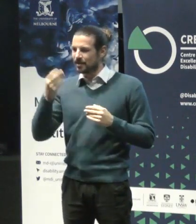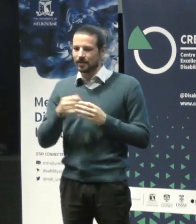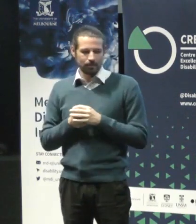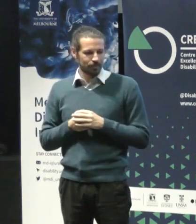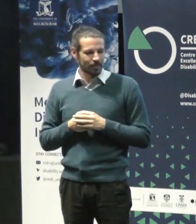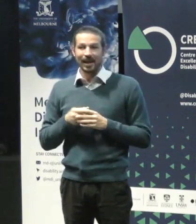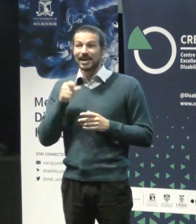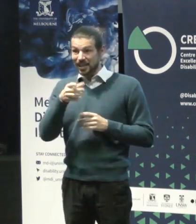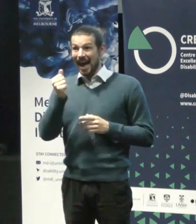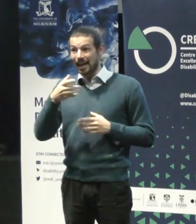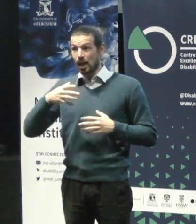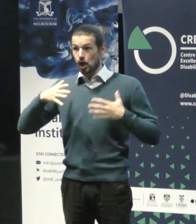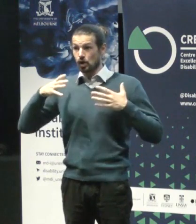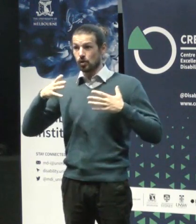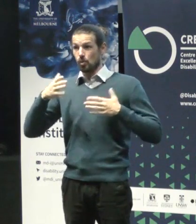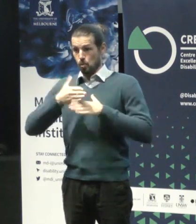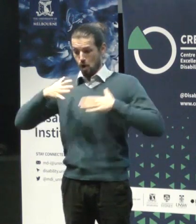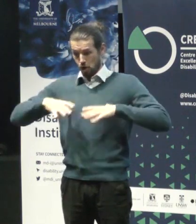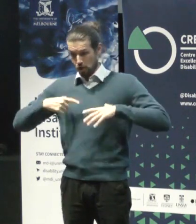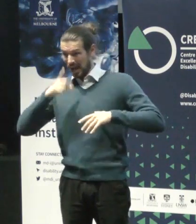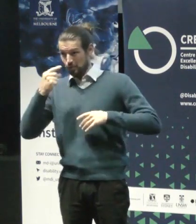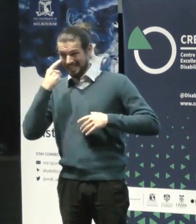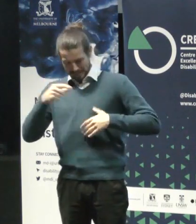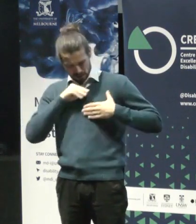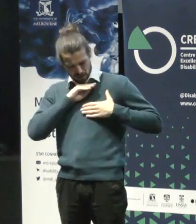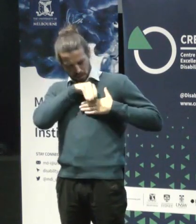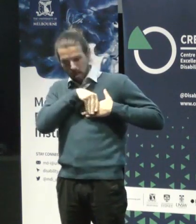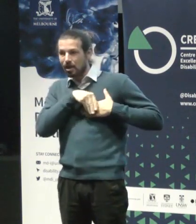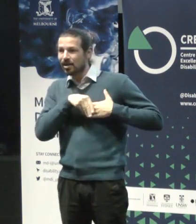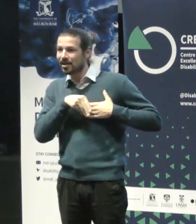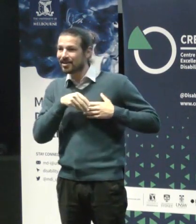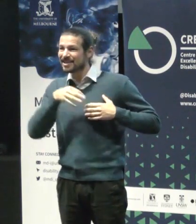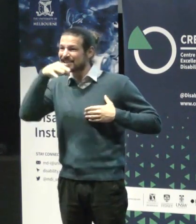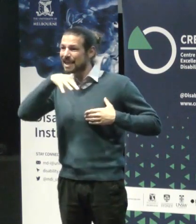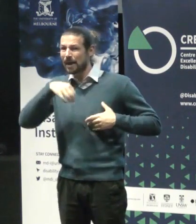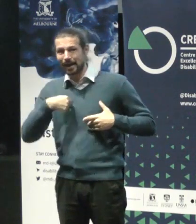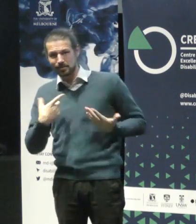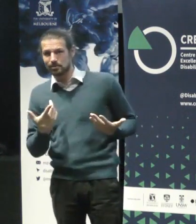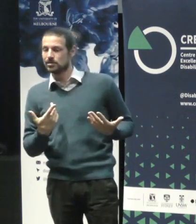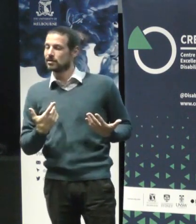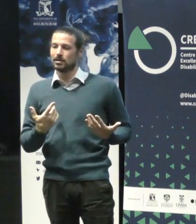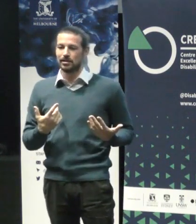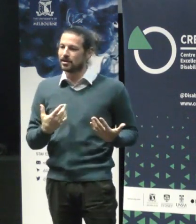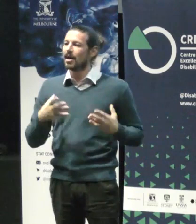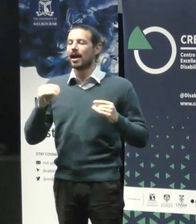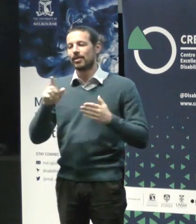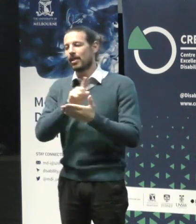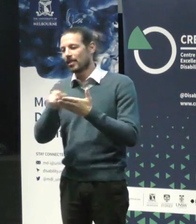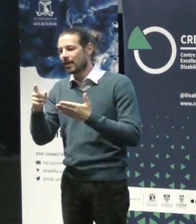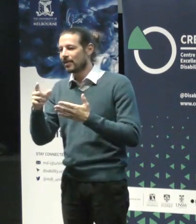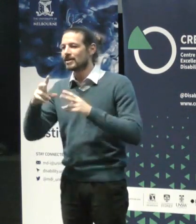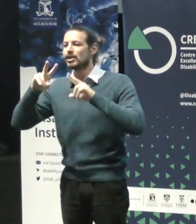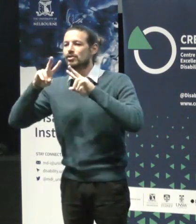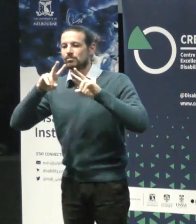and I could see the tea bags poking out the top. Like, why didn't I say anything? And then they did a search, and they found lots of things had been